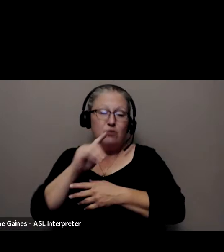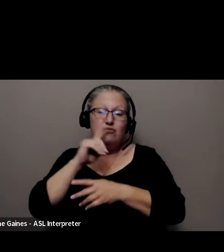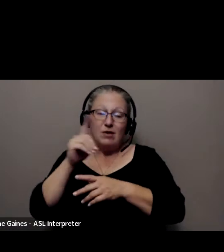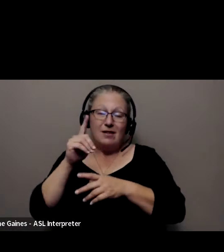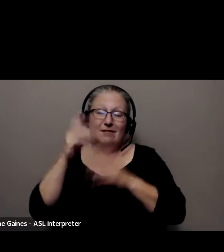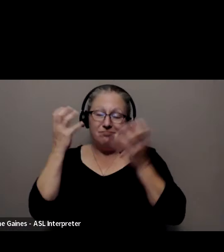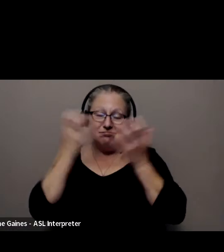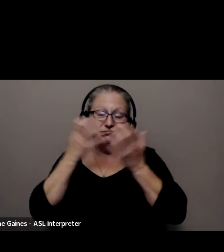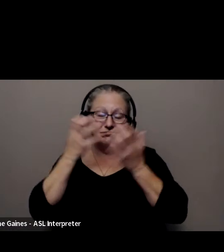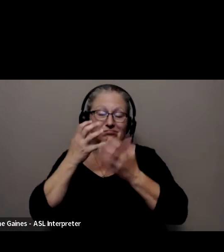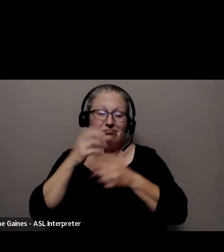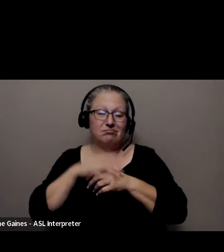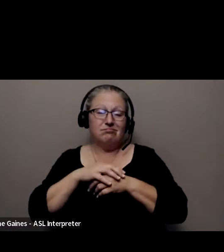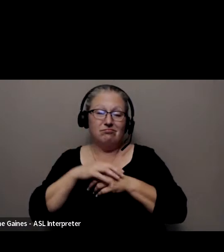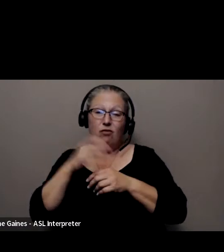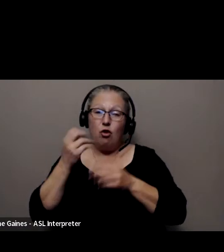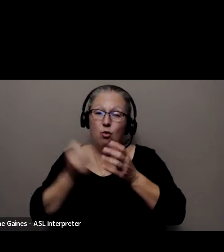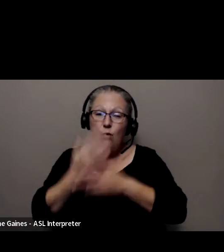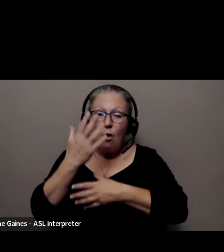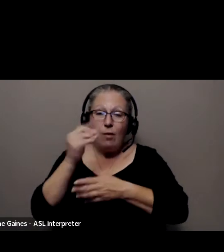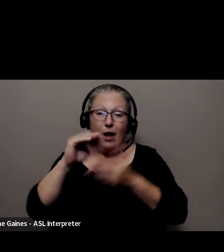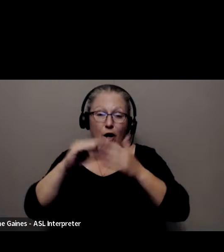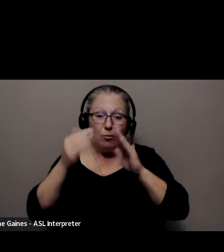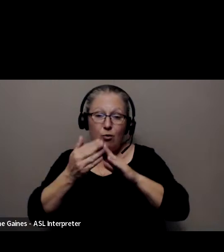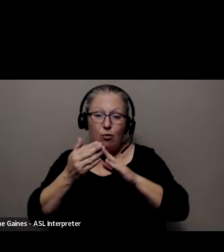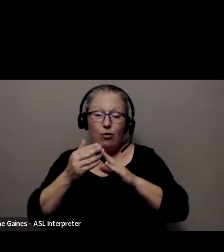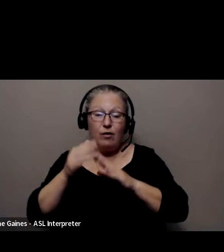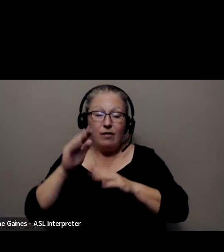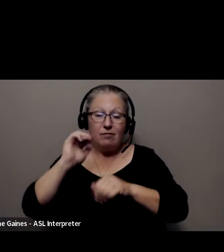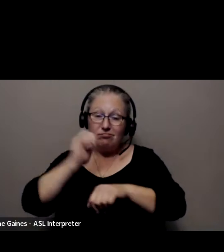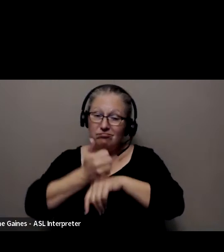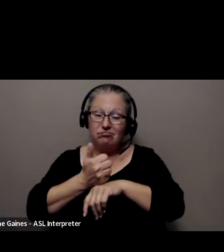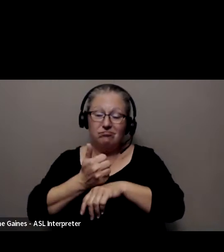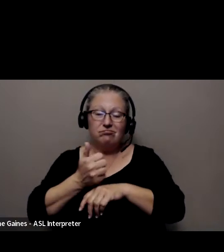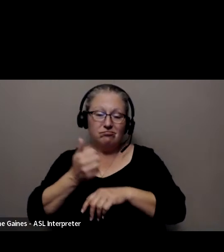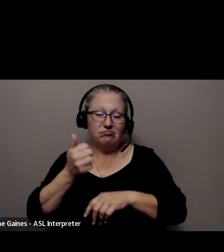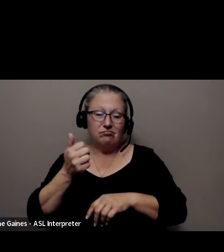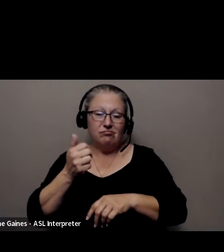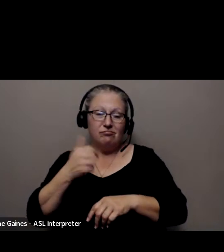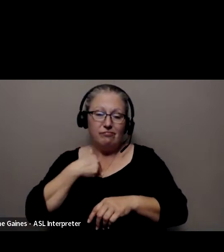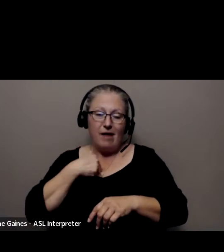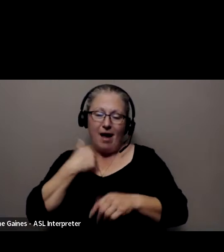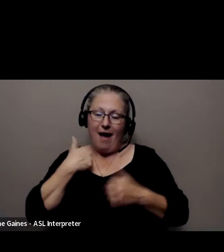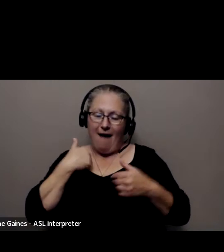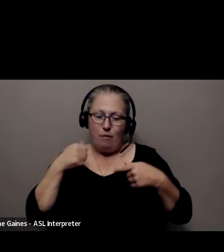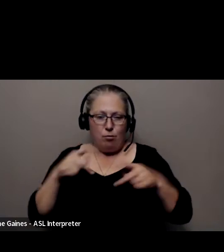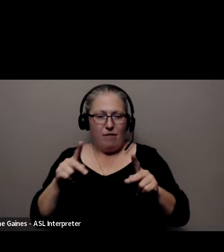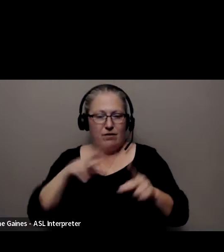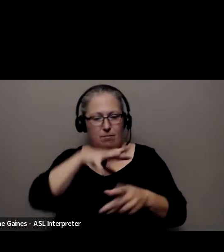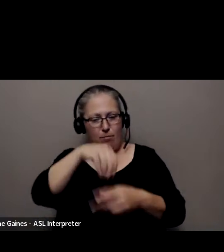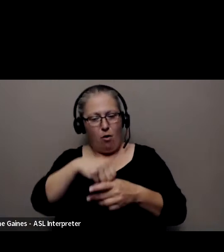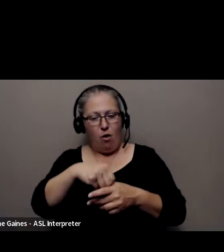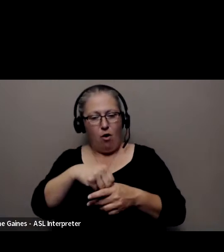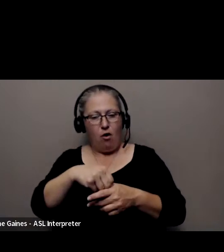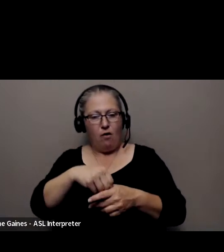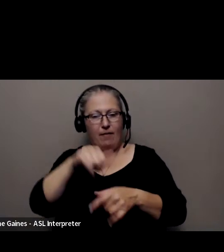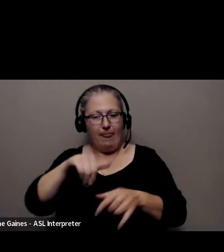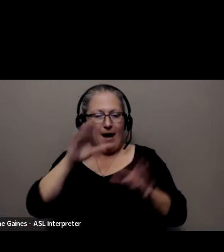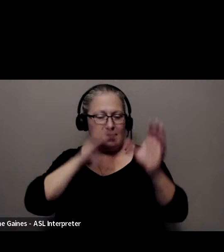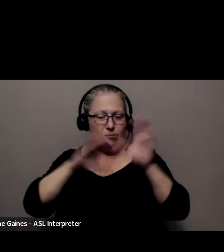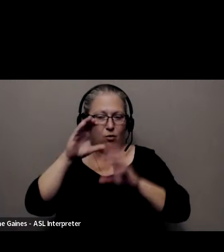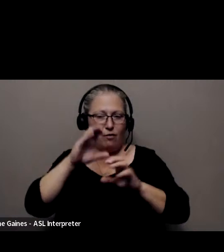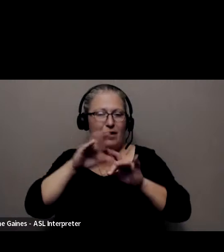incredible. And the growth and the community that's been created. So I'm just privileged to be a part of this exploration